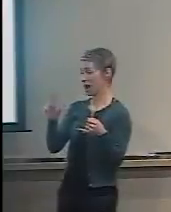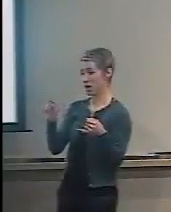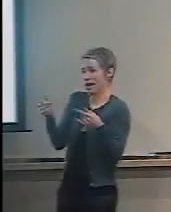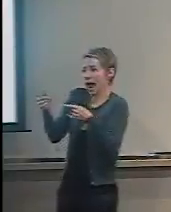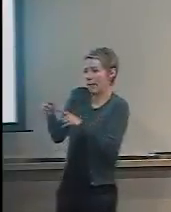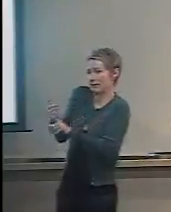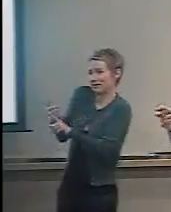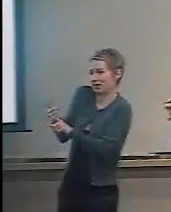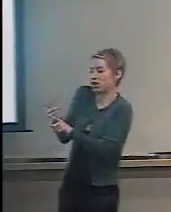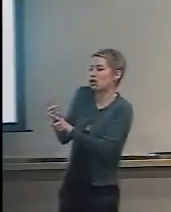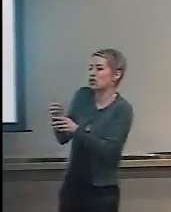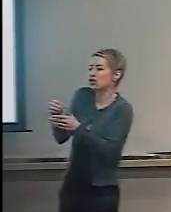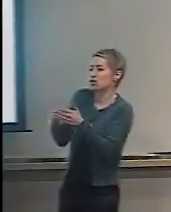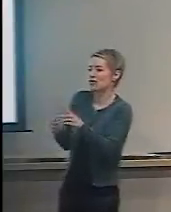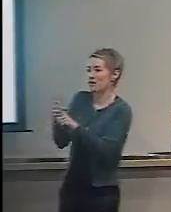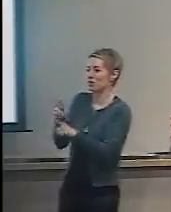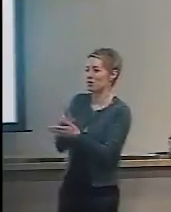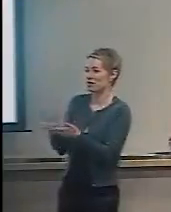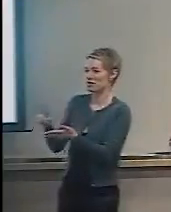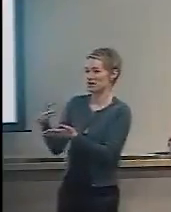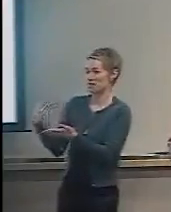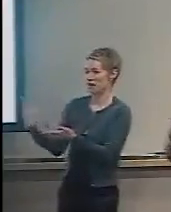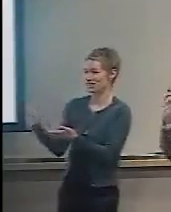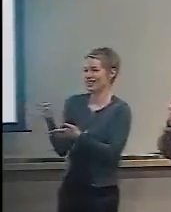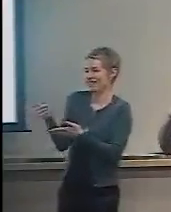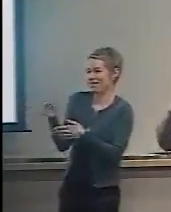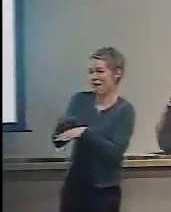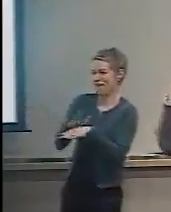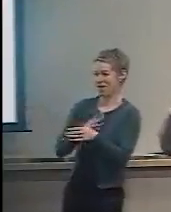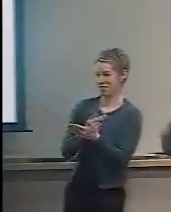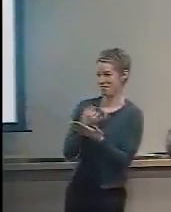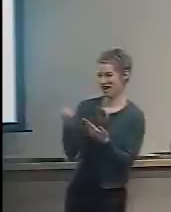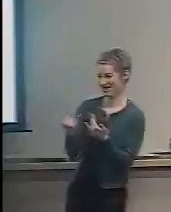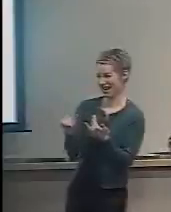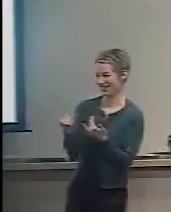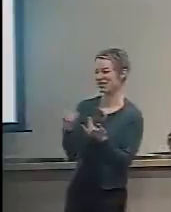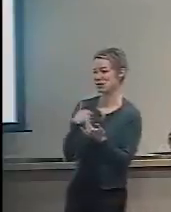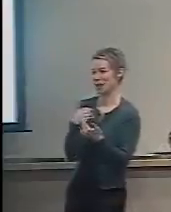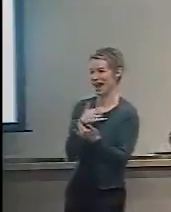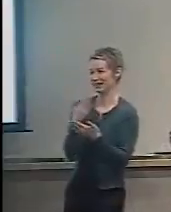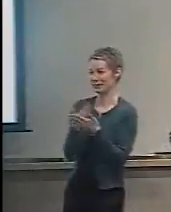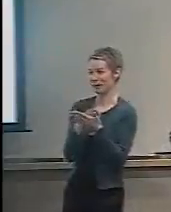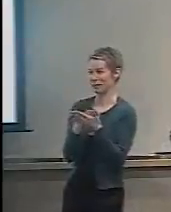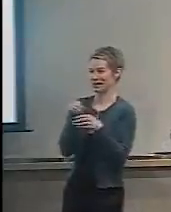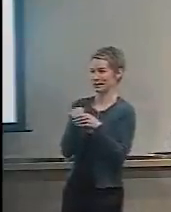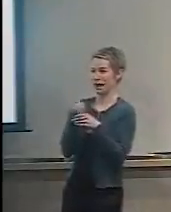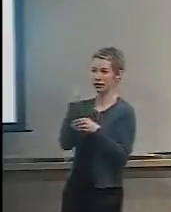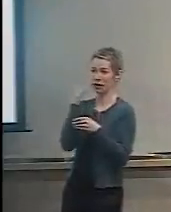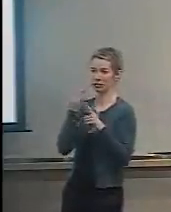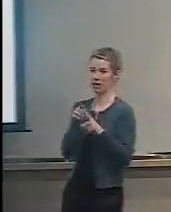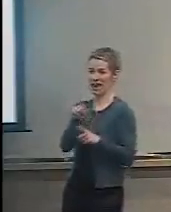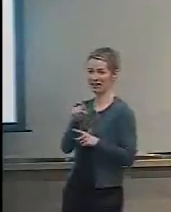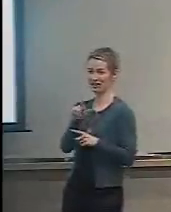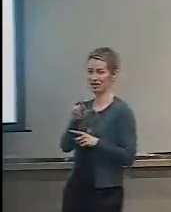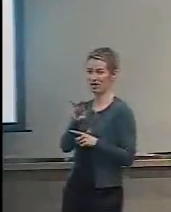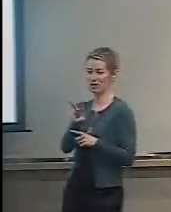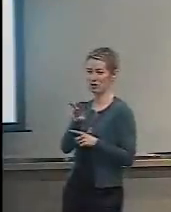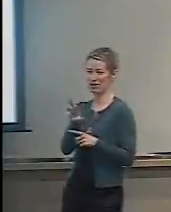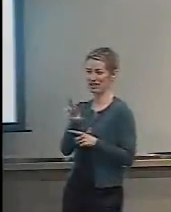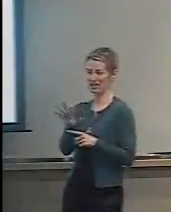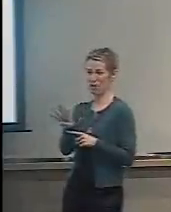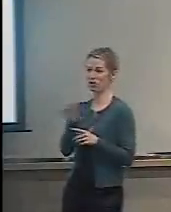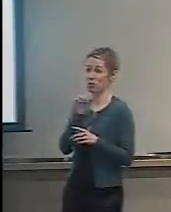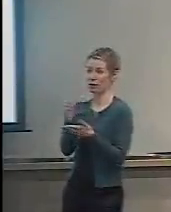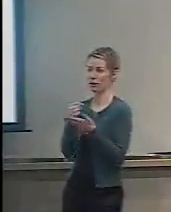of Washington, and we happened to get him on our project, so we had sort of the inside scoop on X264. So it really, really helped us